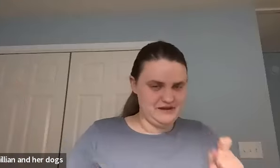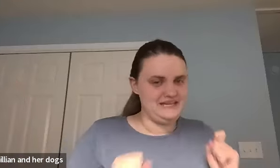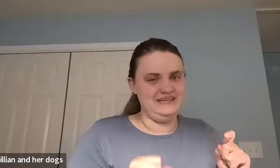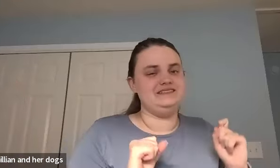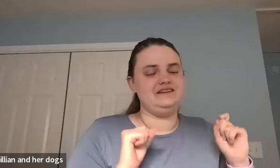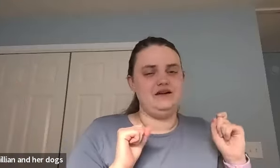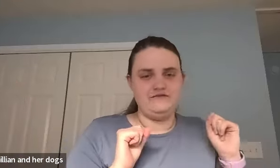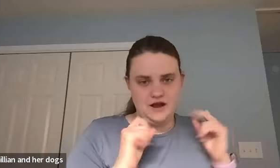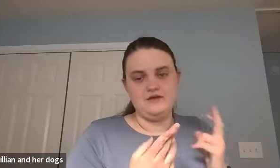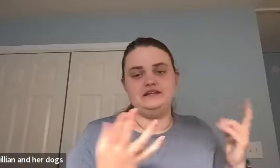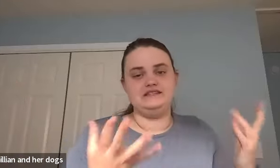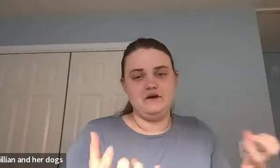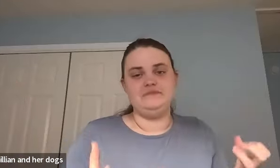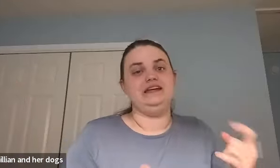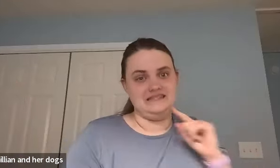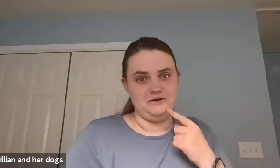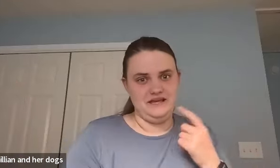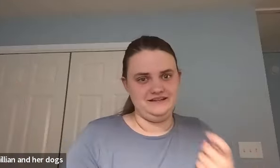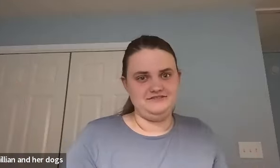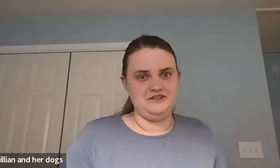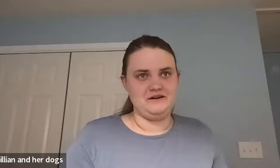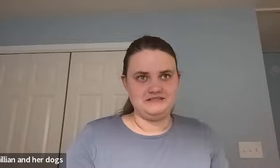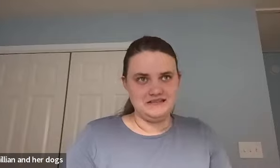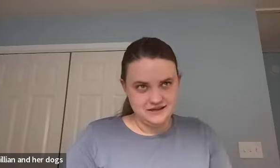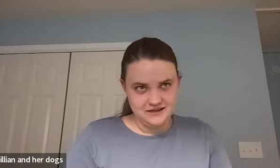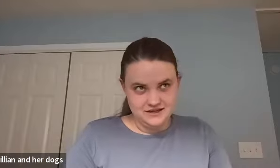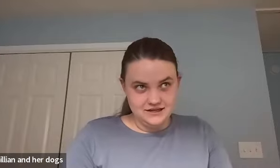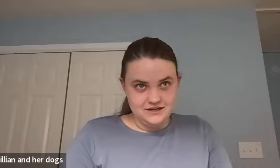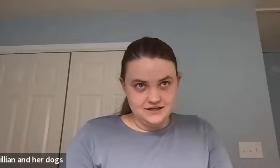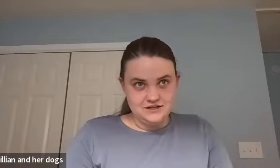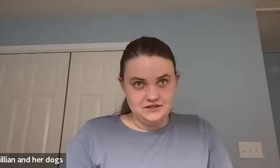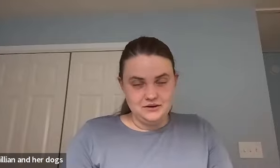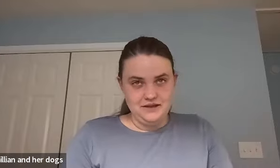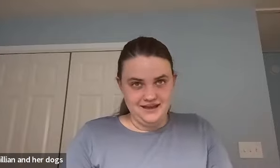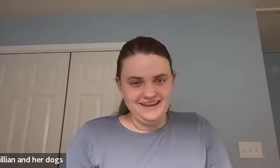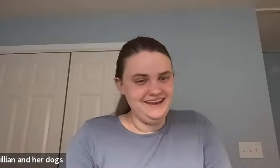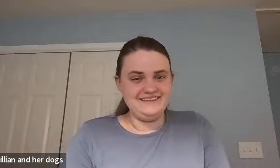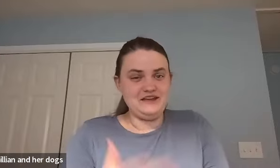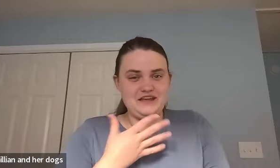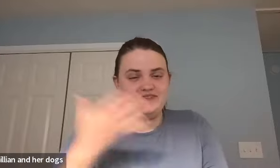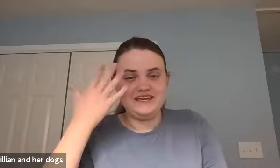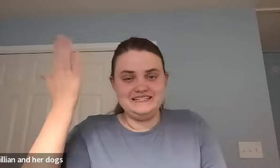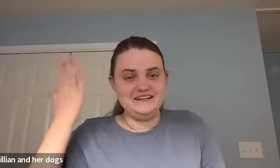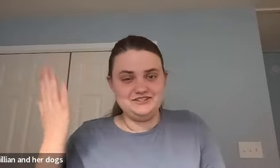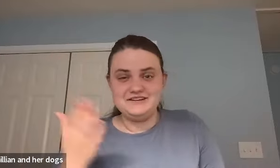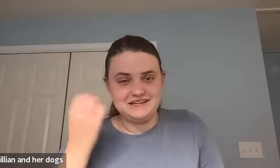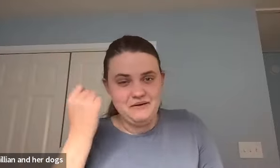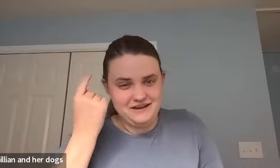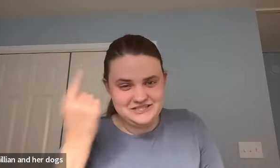my kids for Halloween, is they wanted me to get sour candies for them. And I was like, okay. And they kept thinking I didn't understand. I was like, no, I